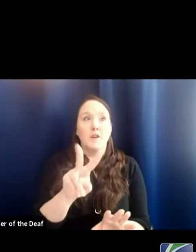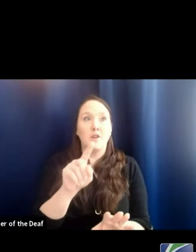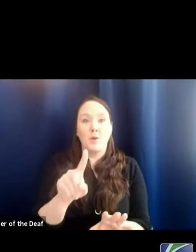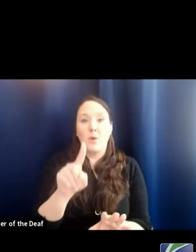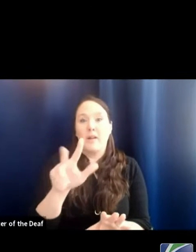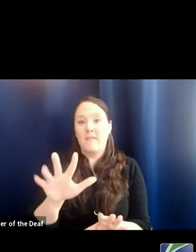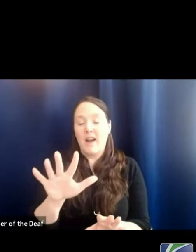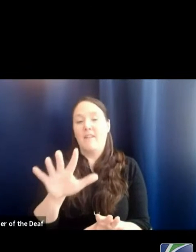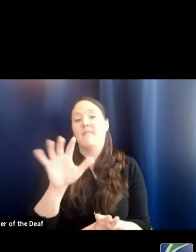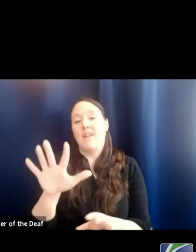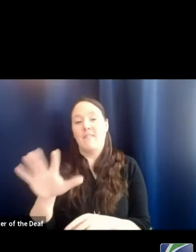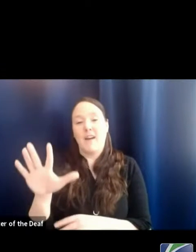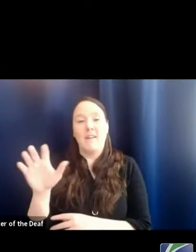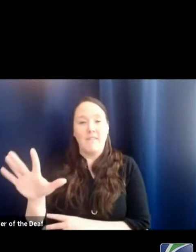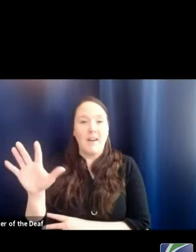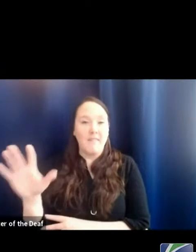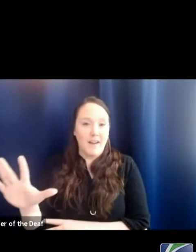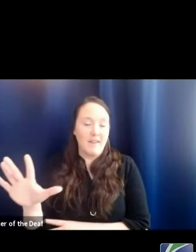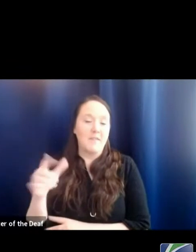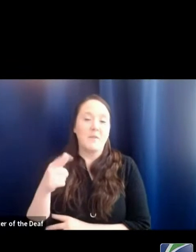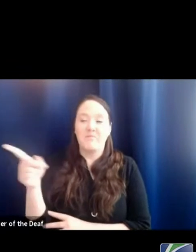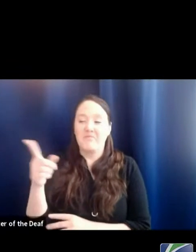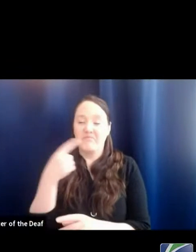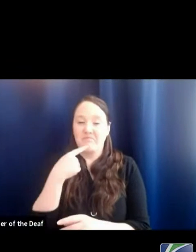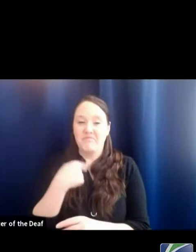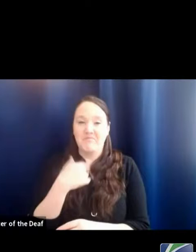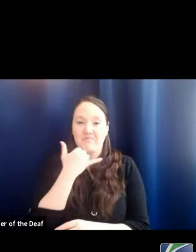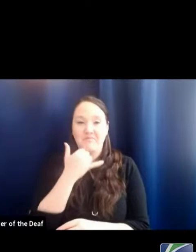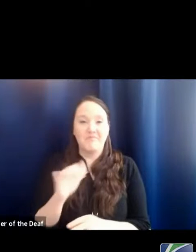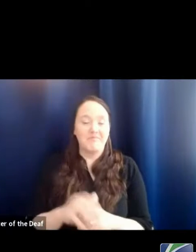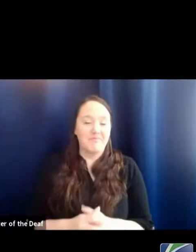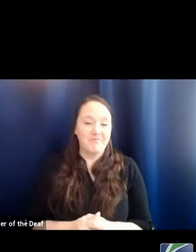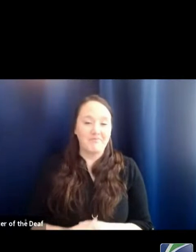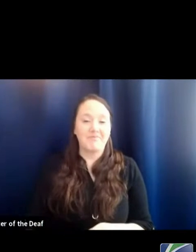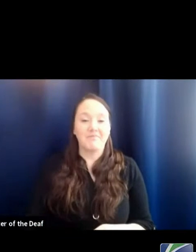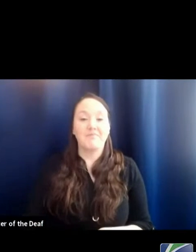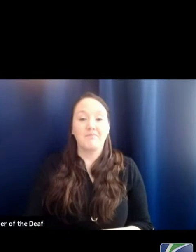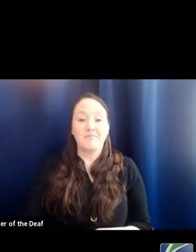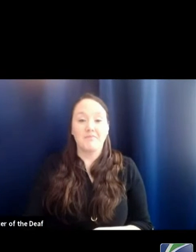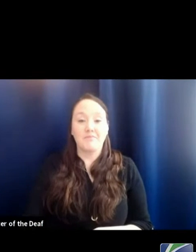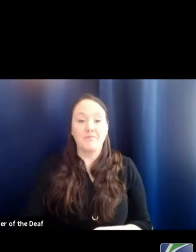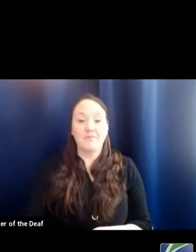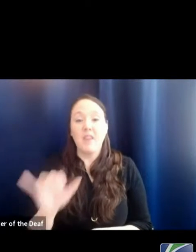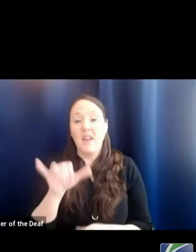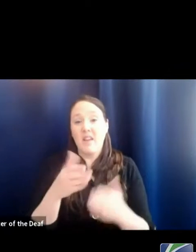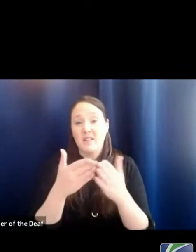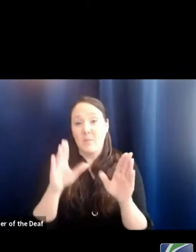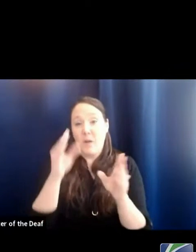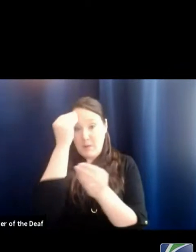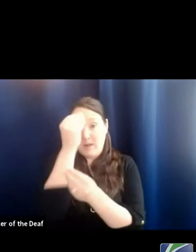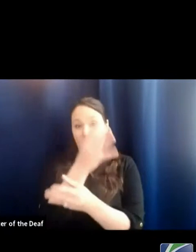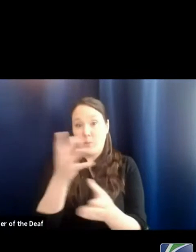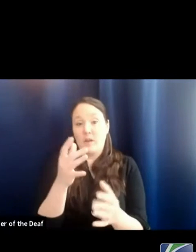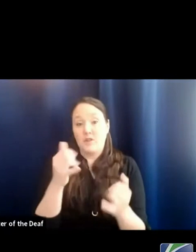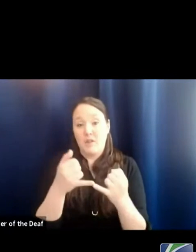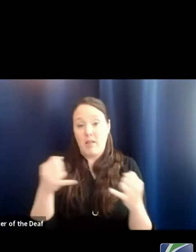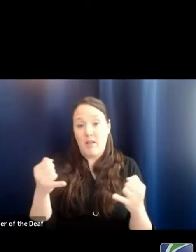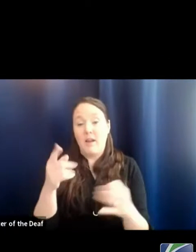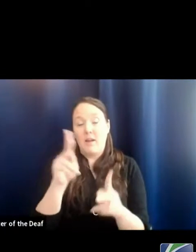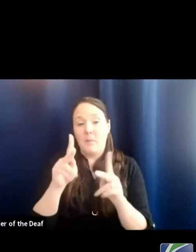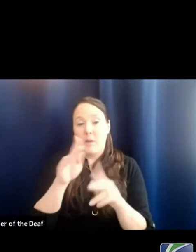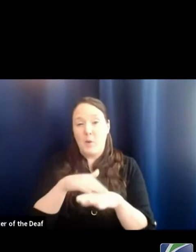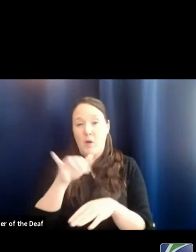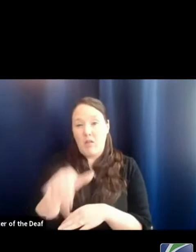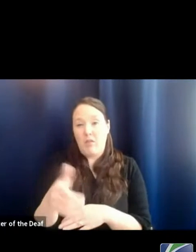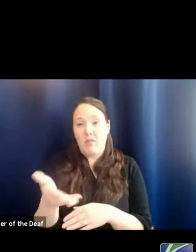215-5555, sorry, I'm being corrected in the room. Right, and that is our public information line, Tanya, and the folks on that line can assist anybody